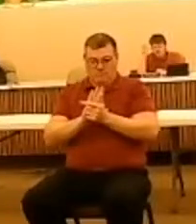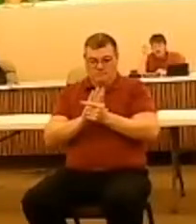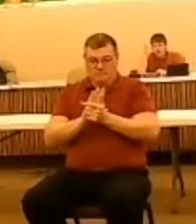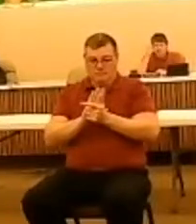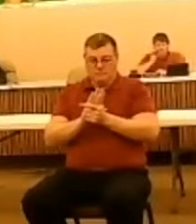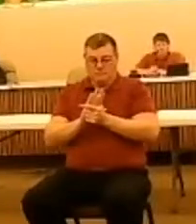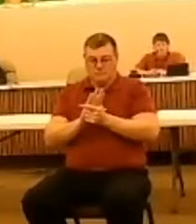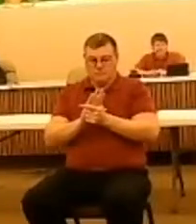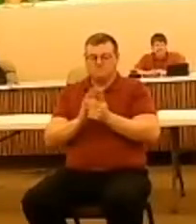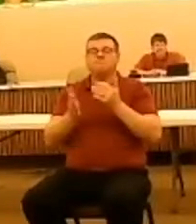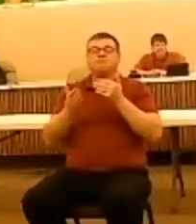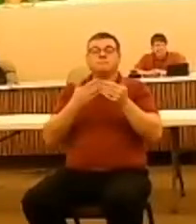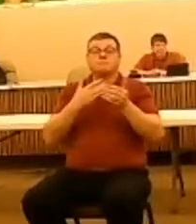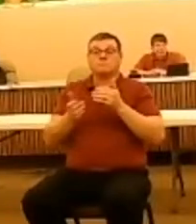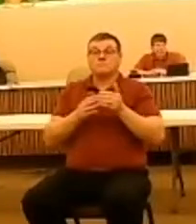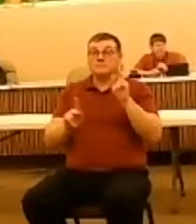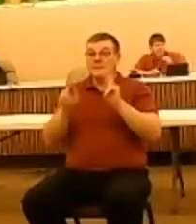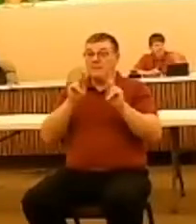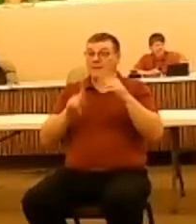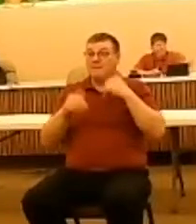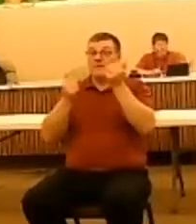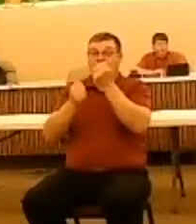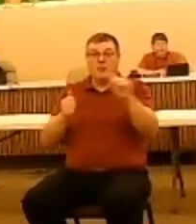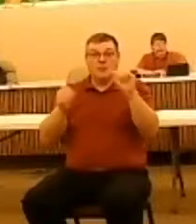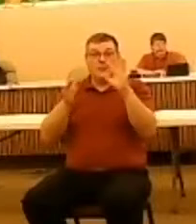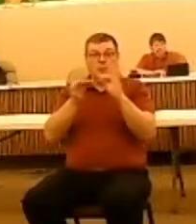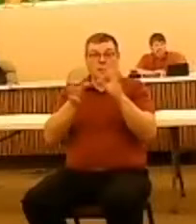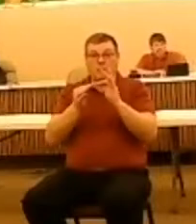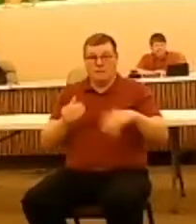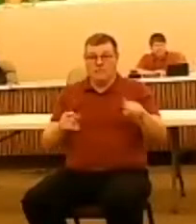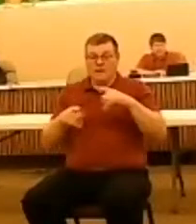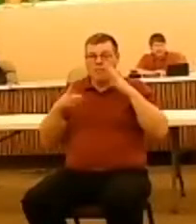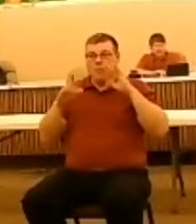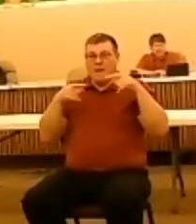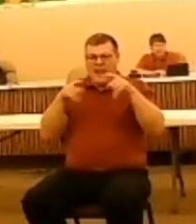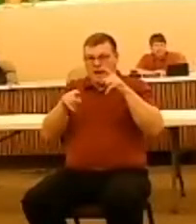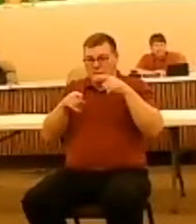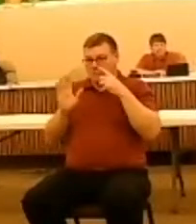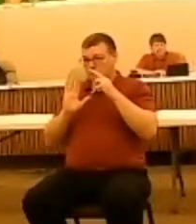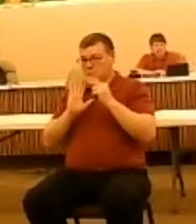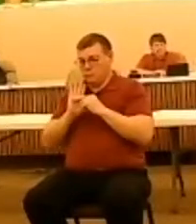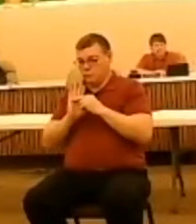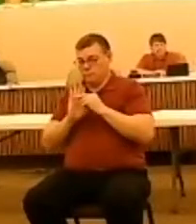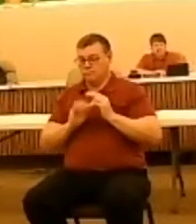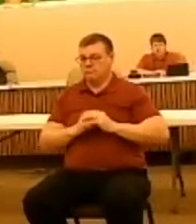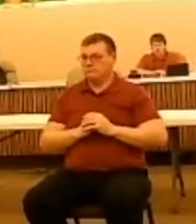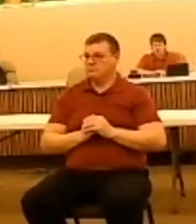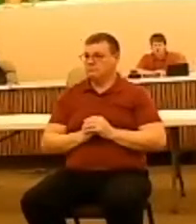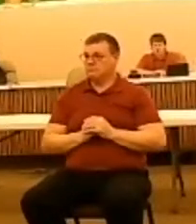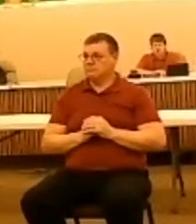look into it. But anyways, do people have any comments? I'll ask while I'm looking that up.